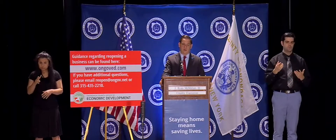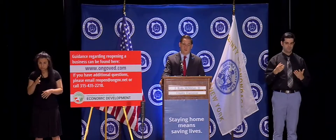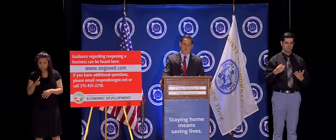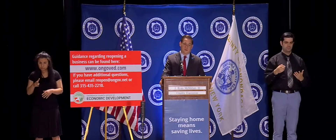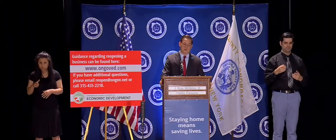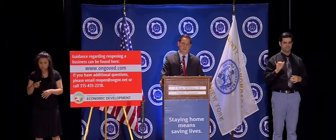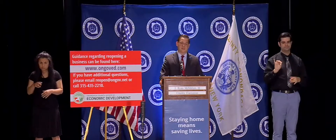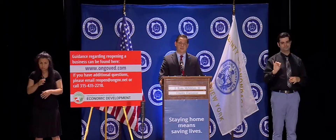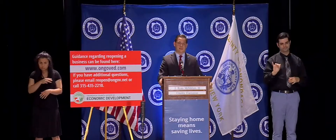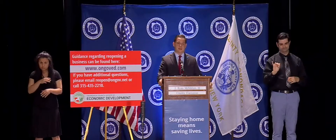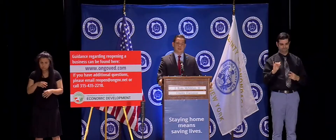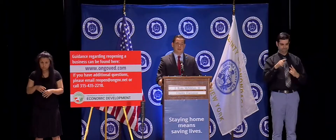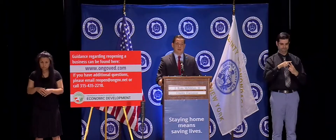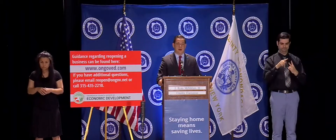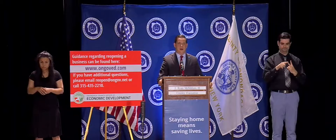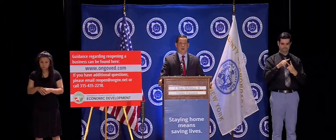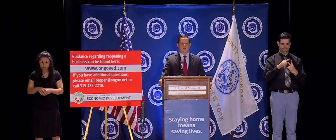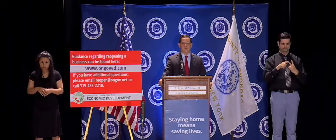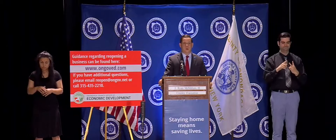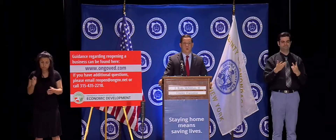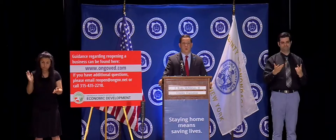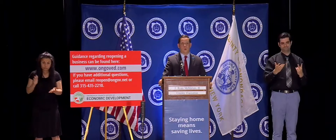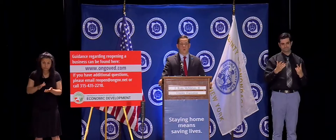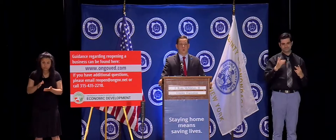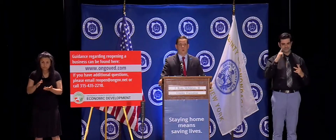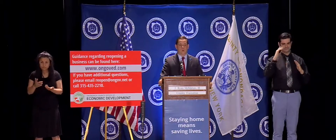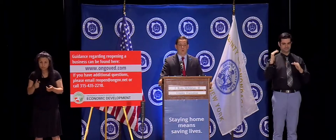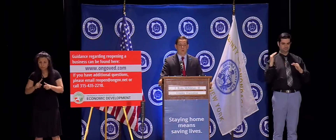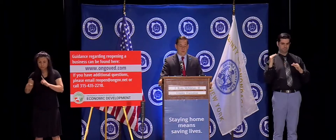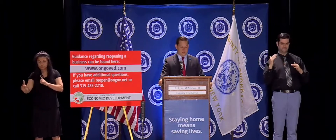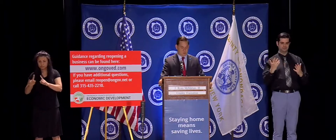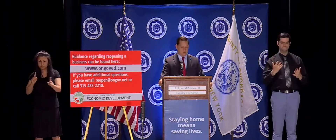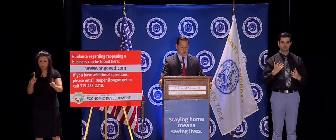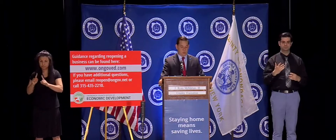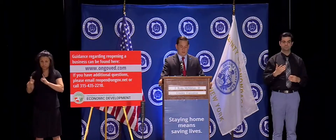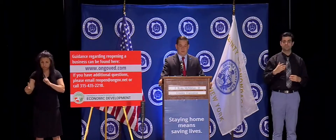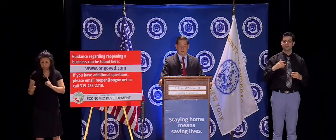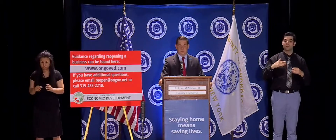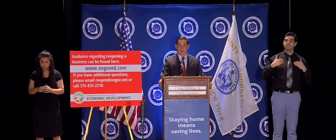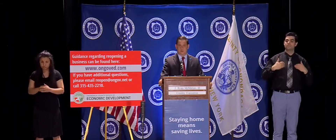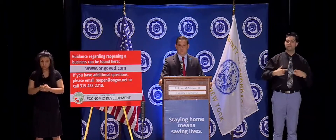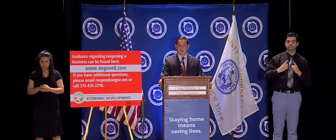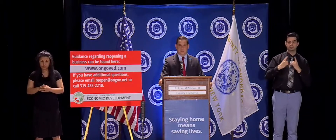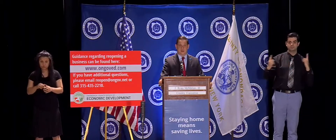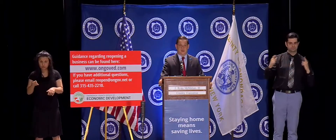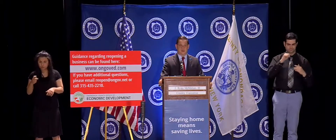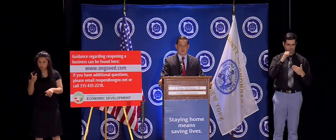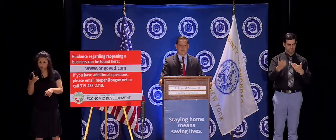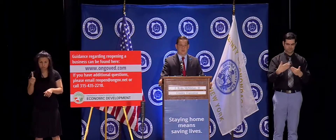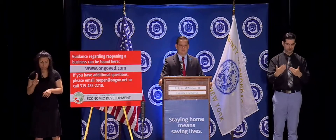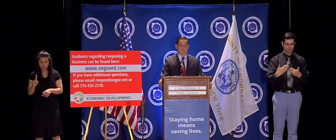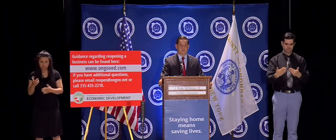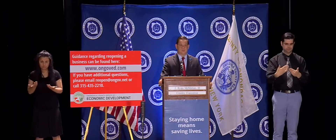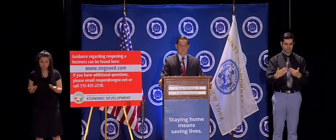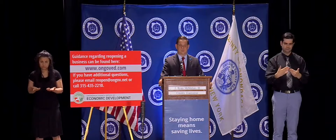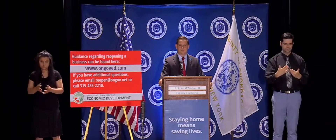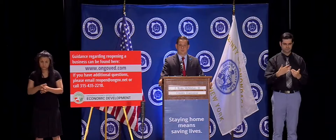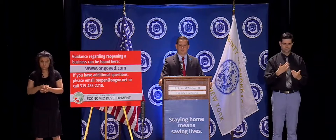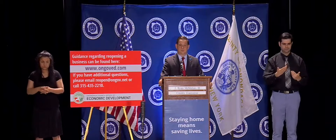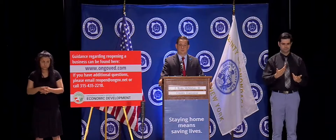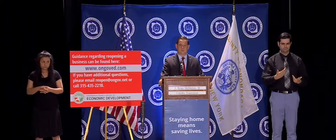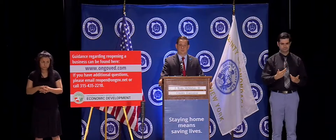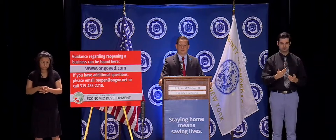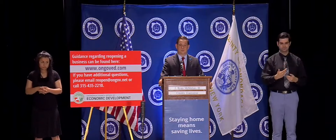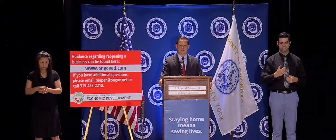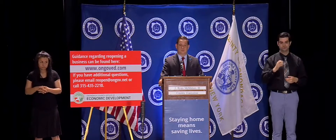conform well to physical distancing. So these numbers are pretty good when you take that into consideration. It had been at least a